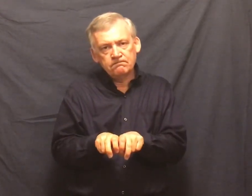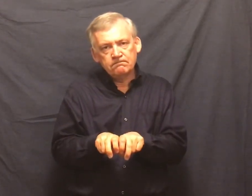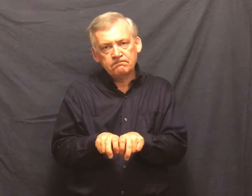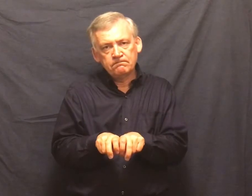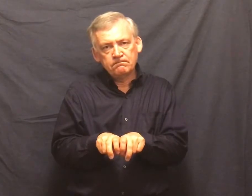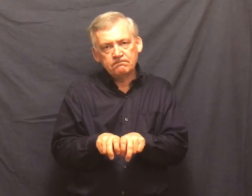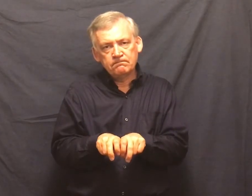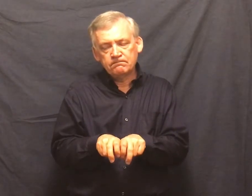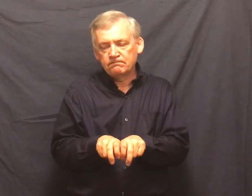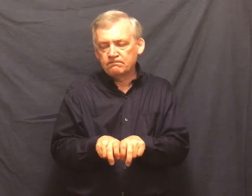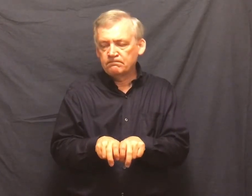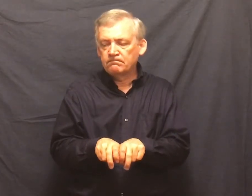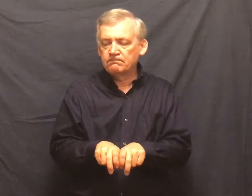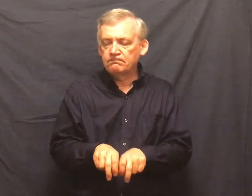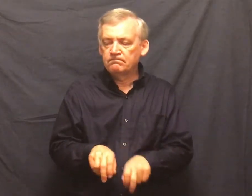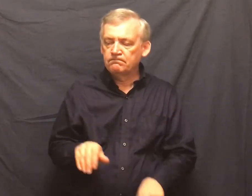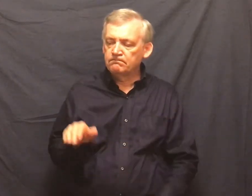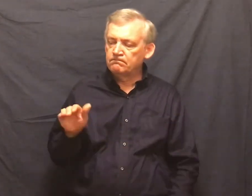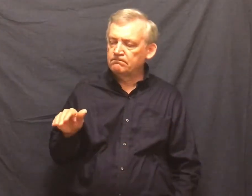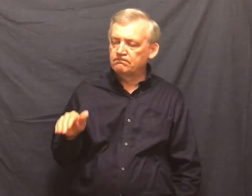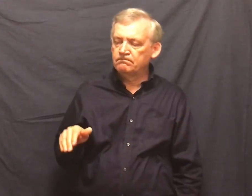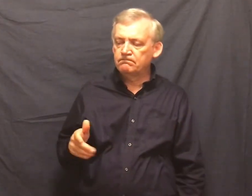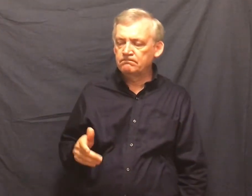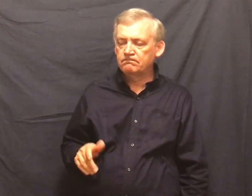Never you mind, said Slim.